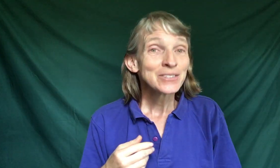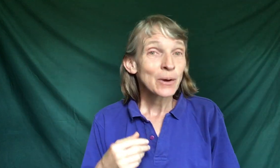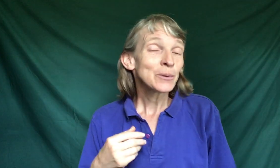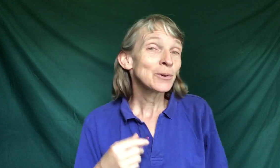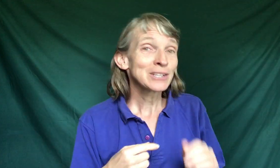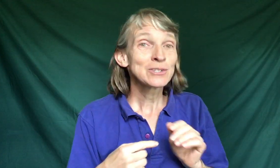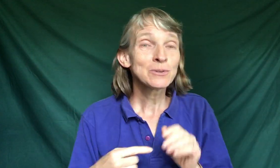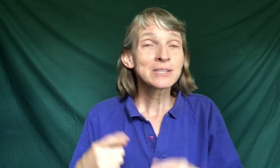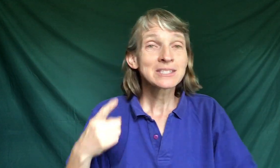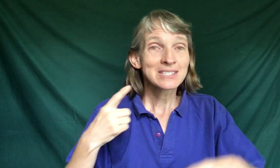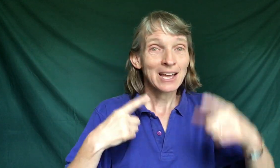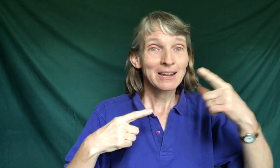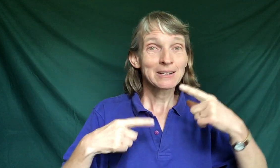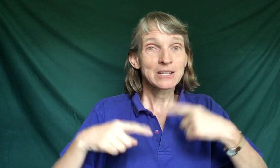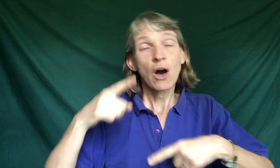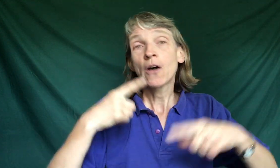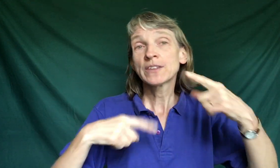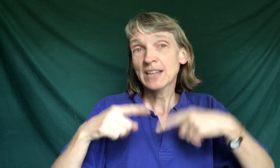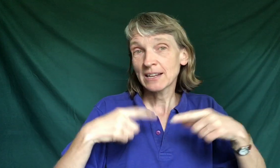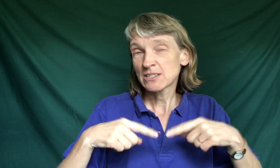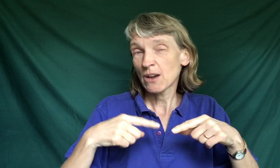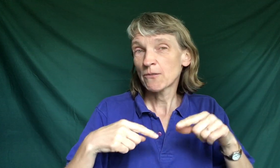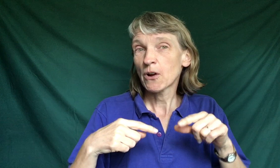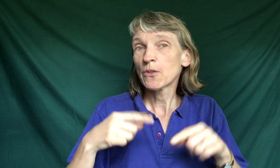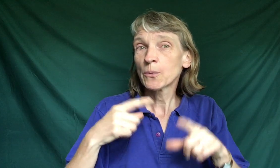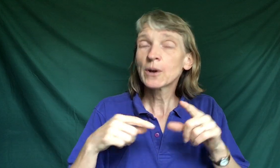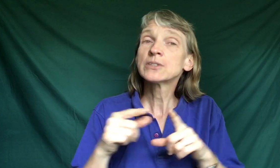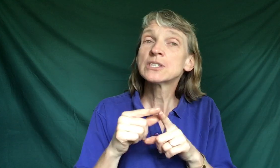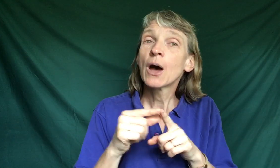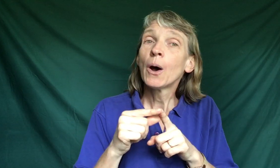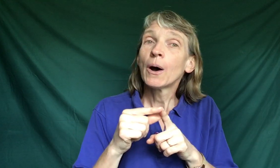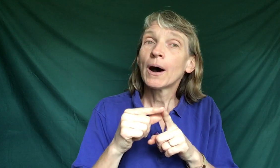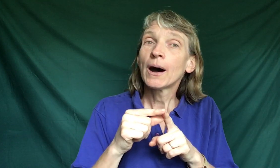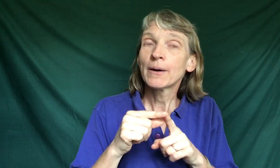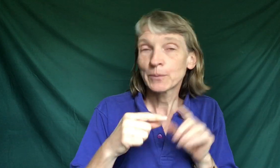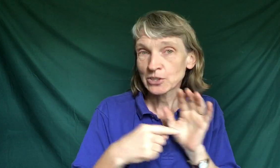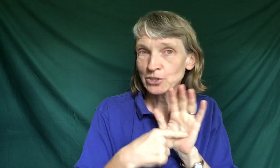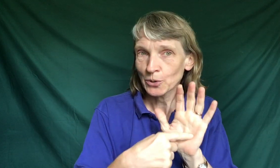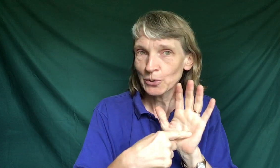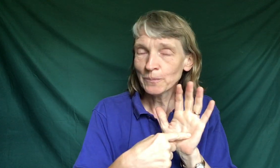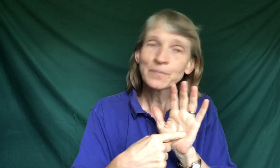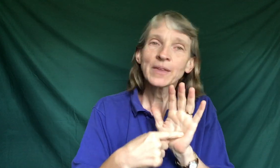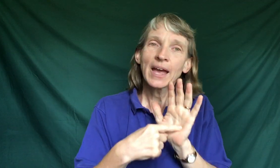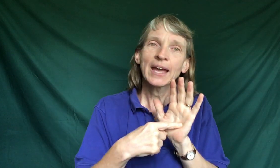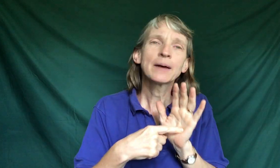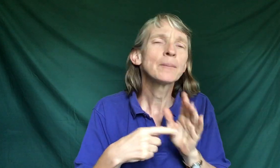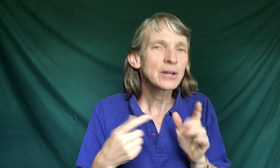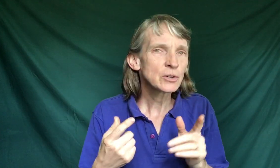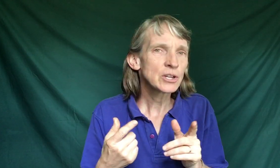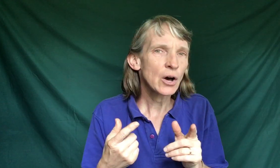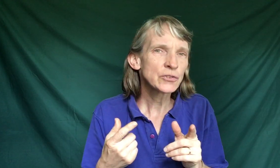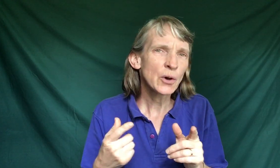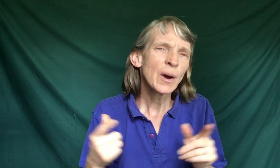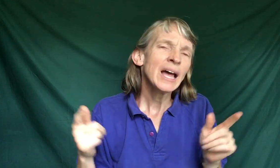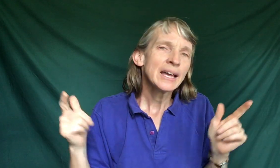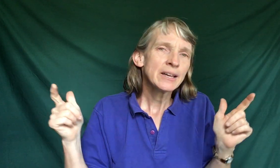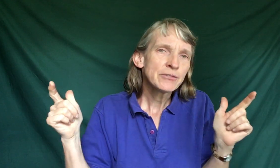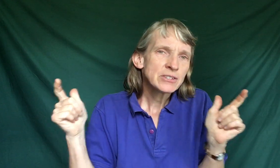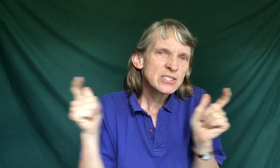So you can do the signs, all the signs for all the words, which I'll show you. But you can also, if it's too